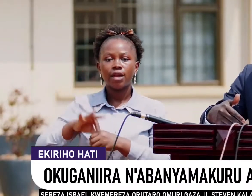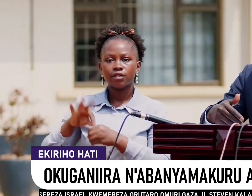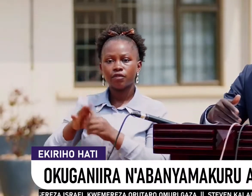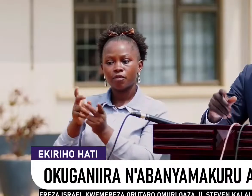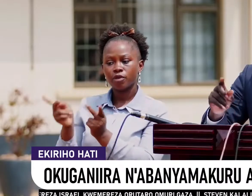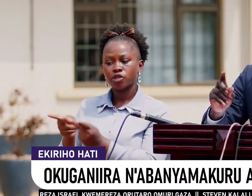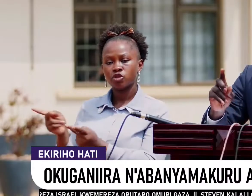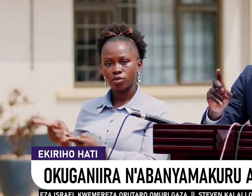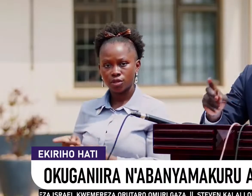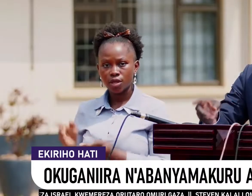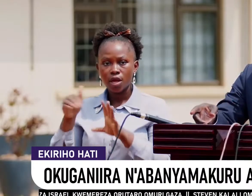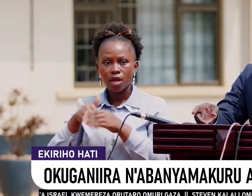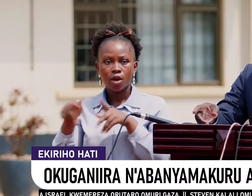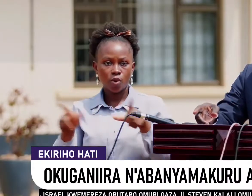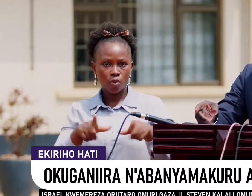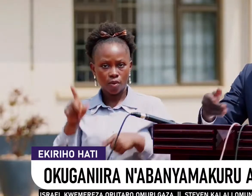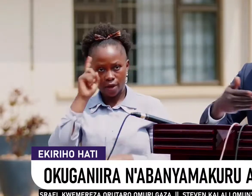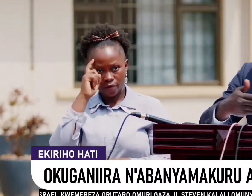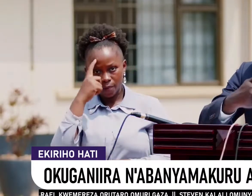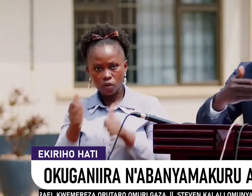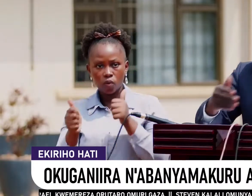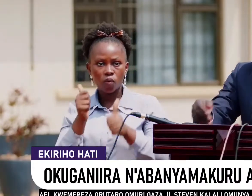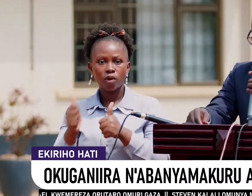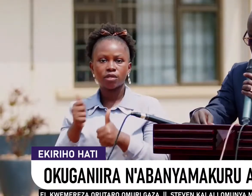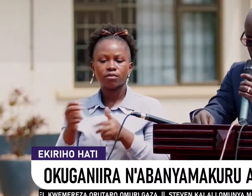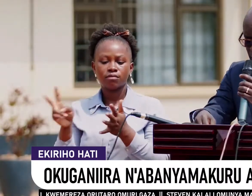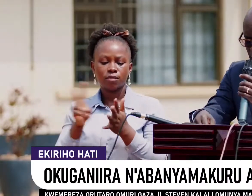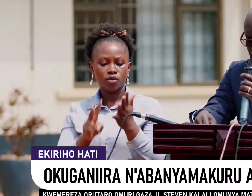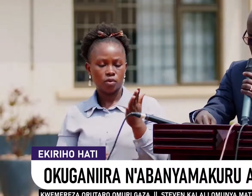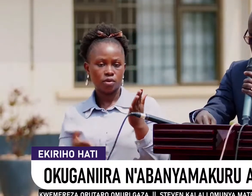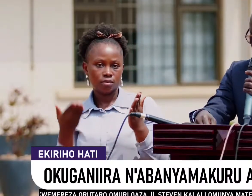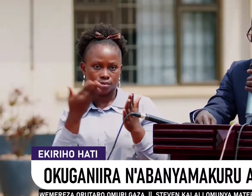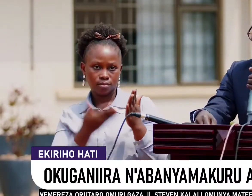positions in local governments, which I've read above,